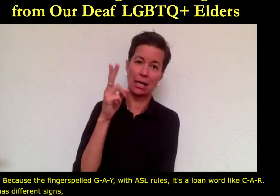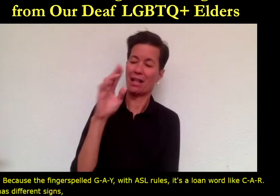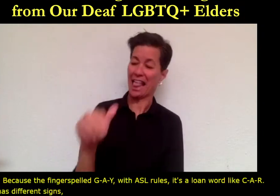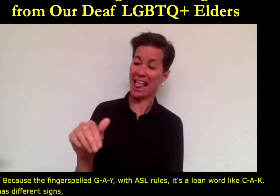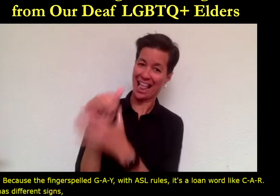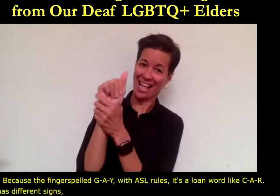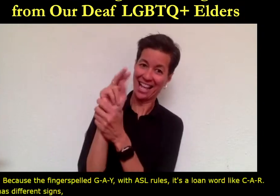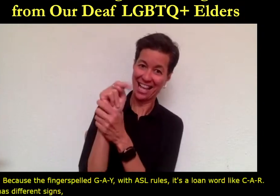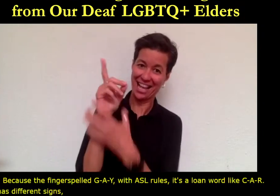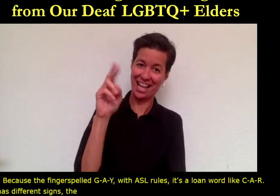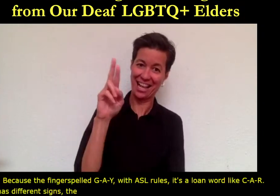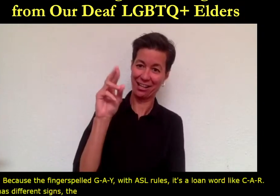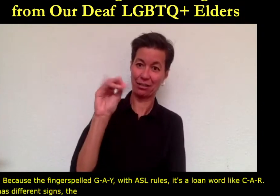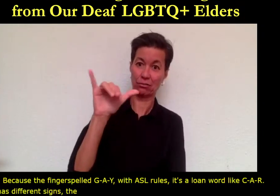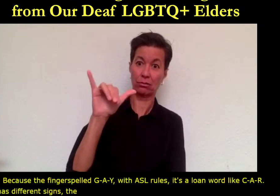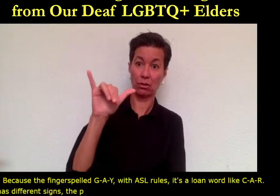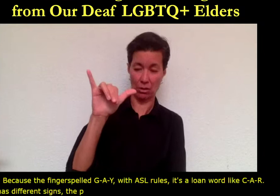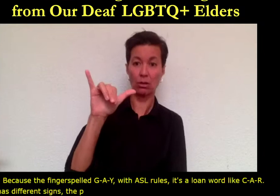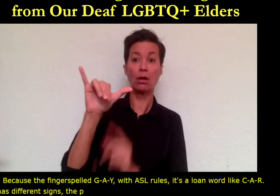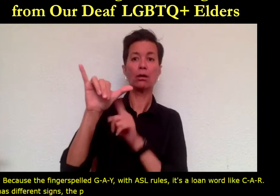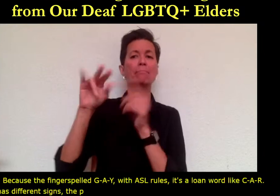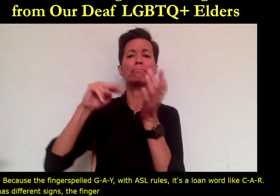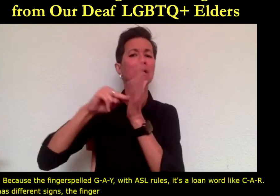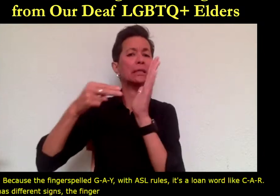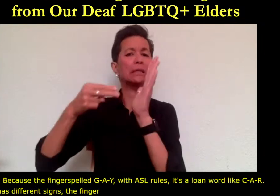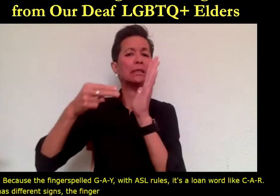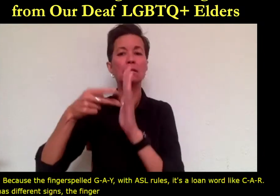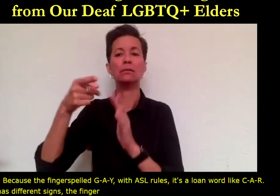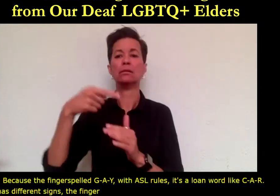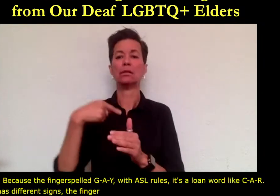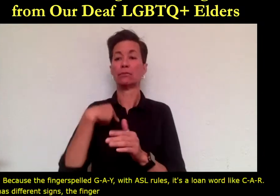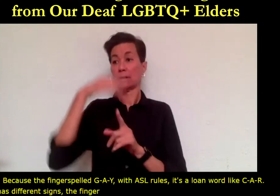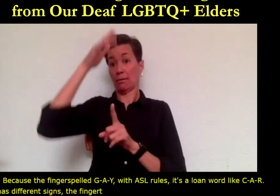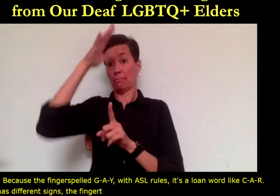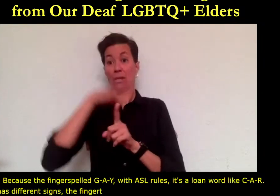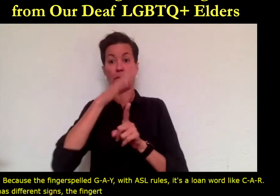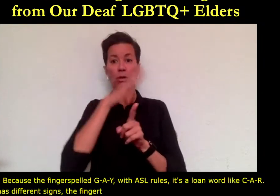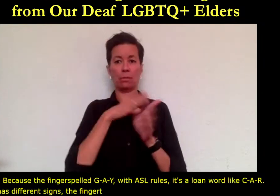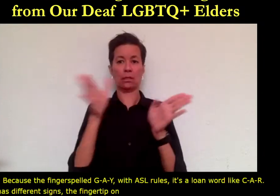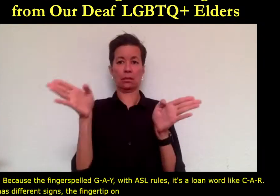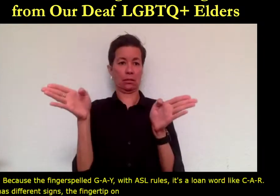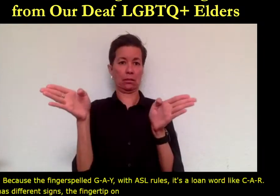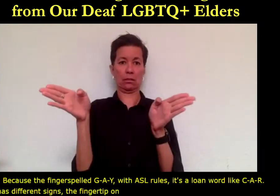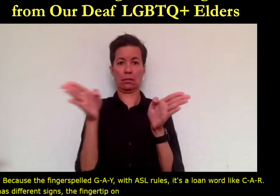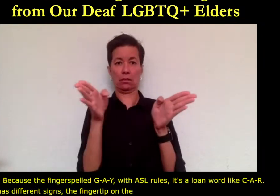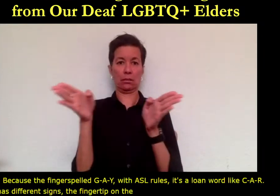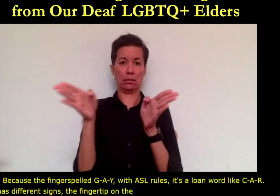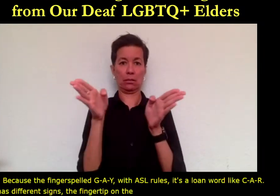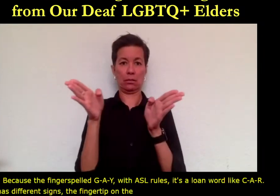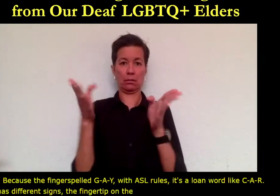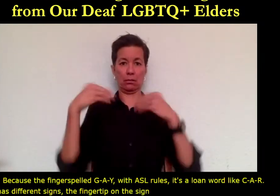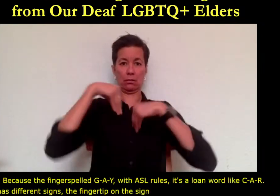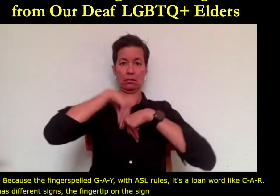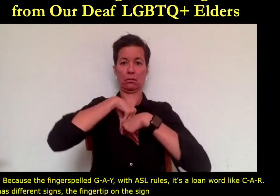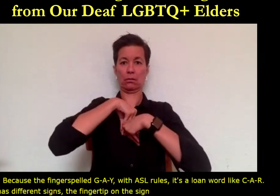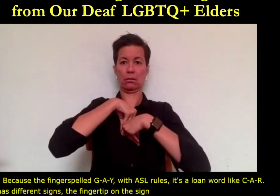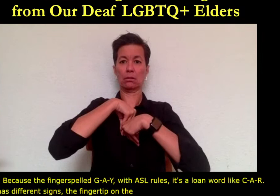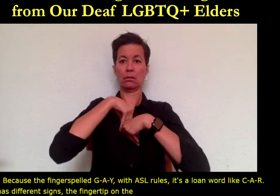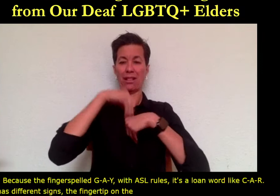that sign means oh i can't spell and that androgyny which means you know there is a range between